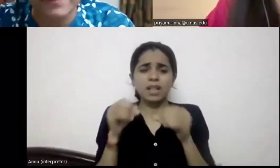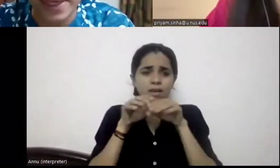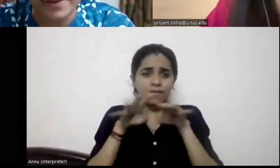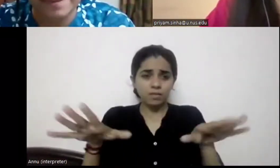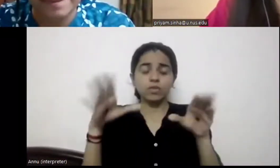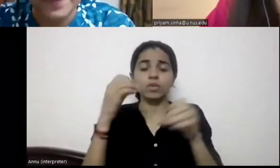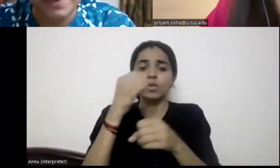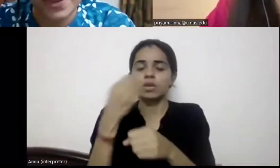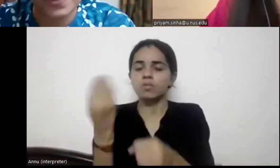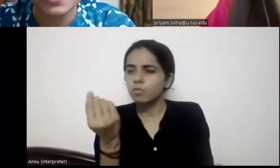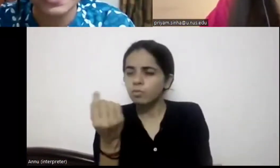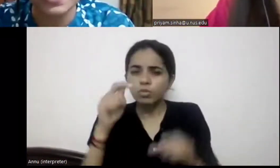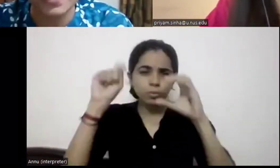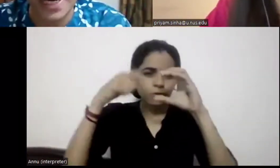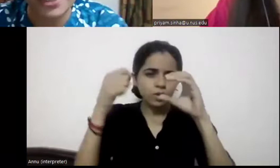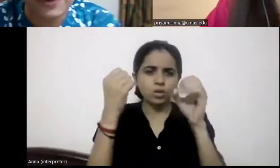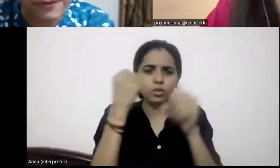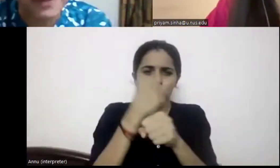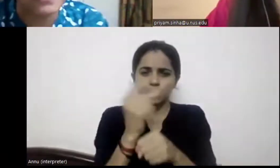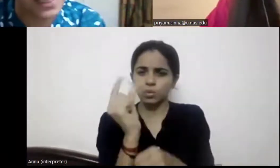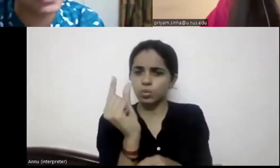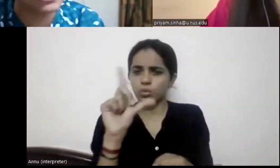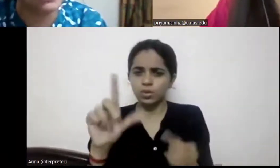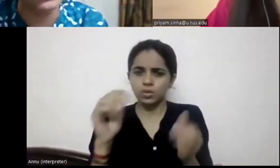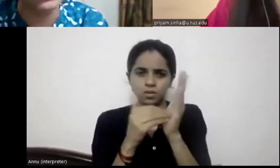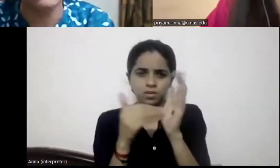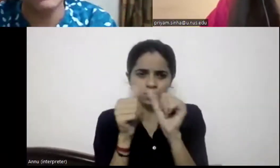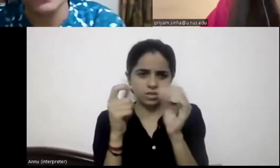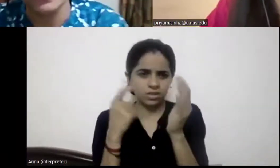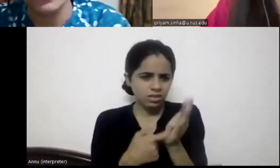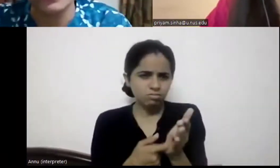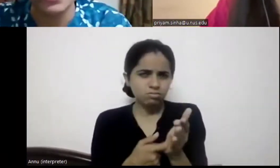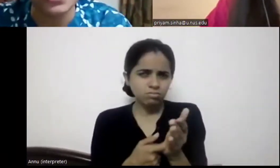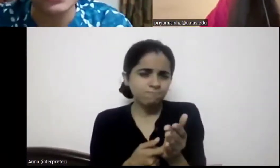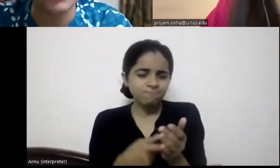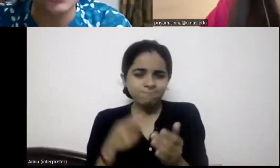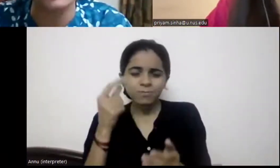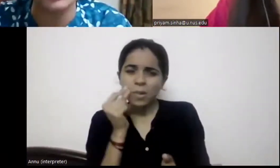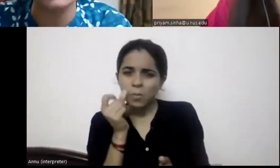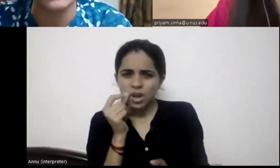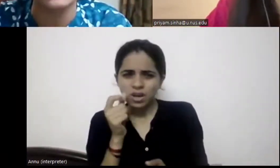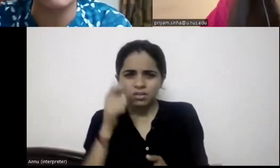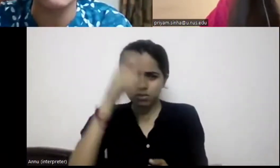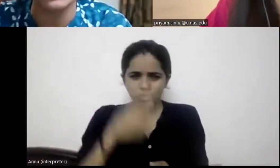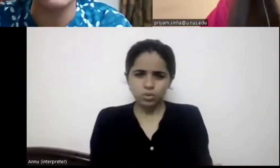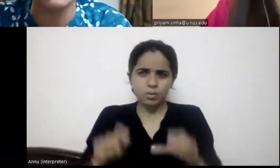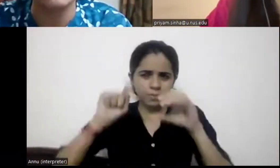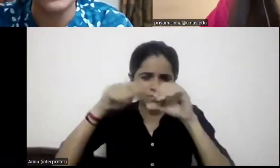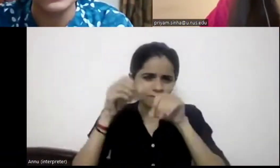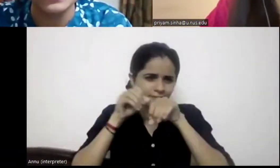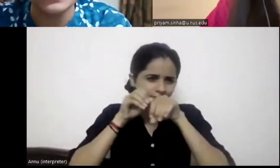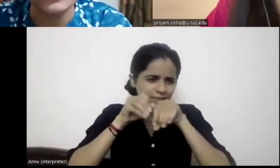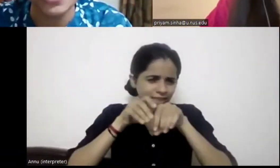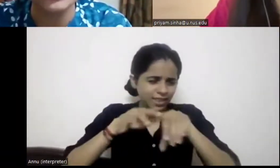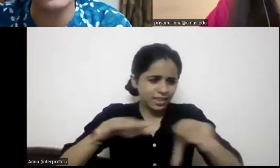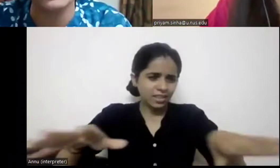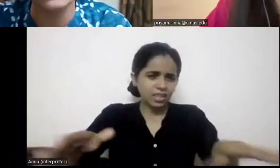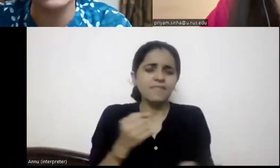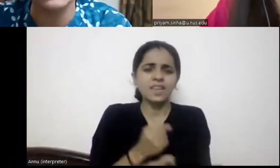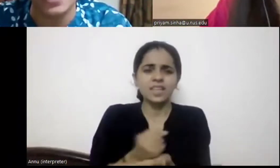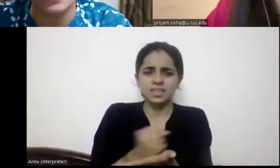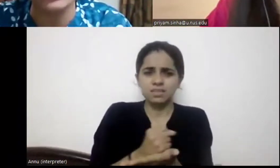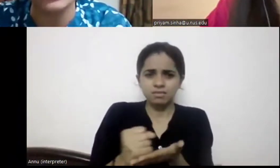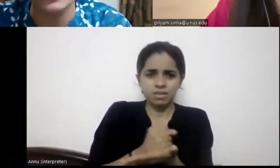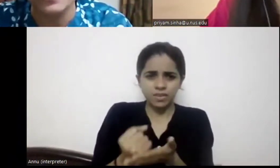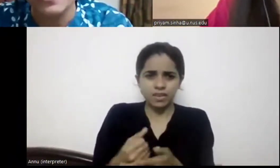Gulzar some way, because the kind of film that he made, it showed you that maybe he's trying to